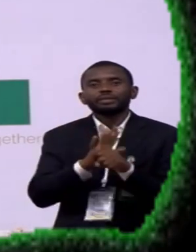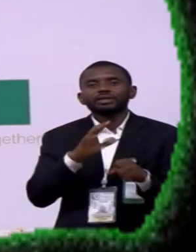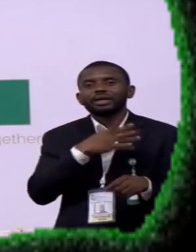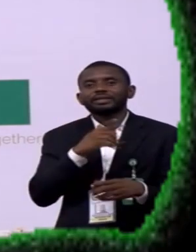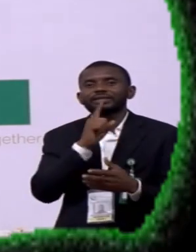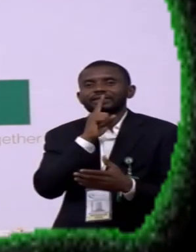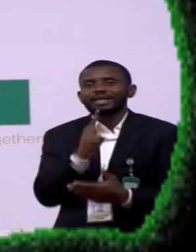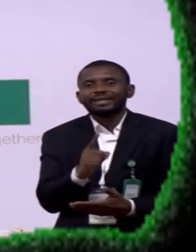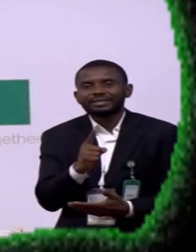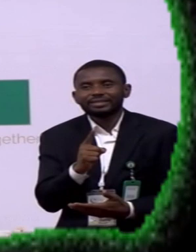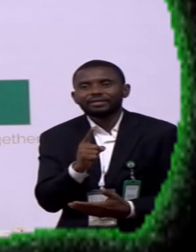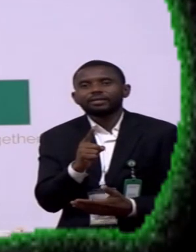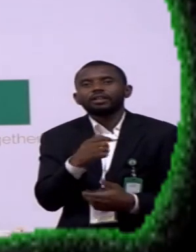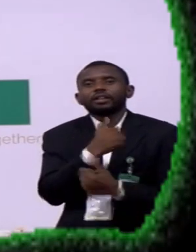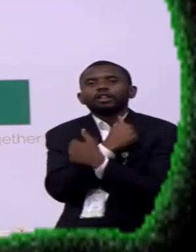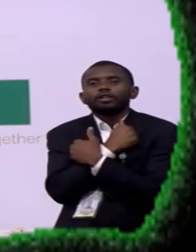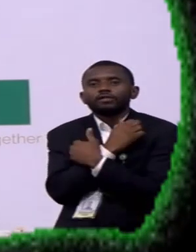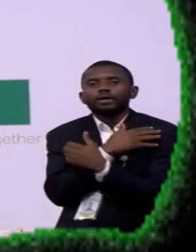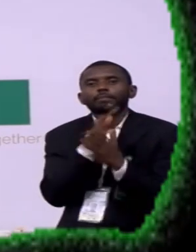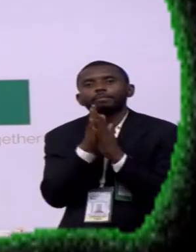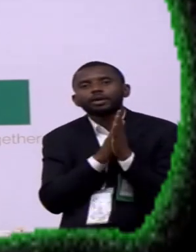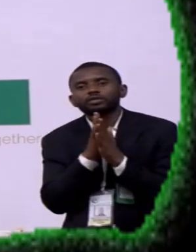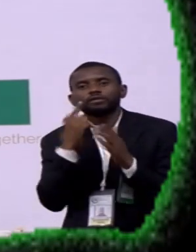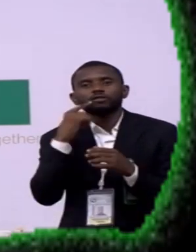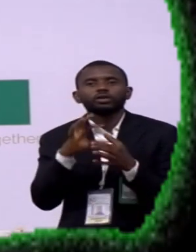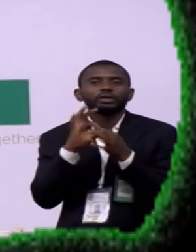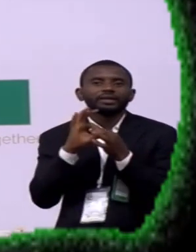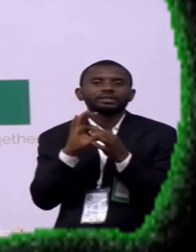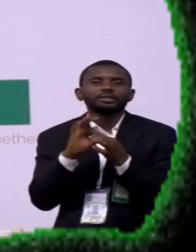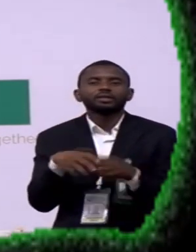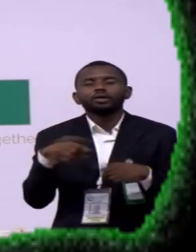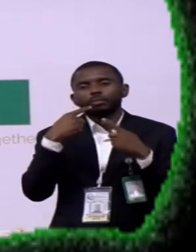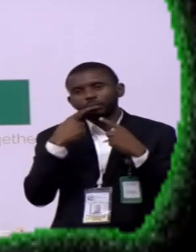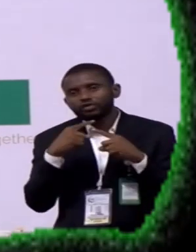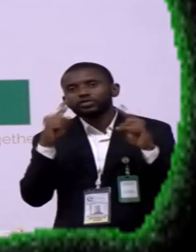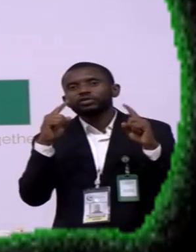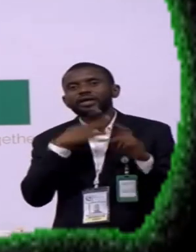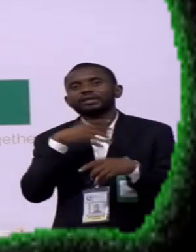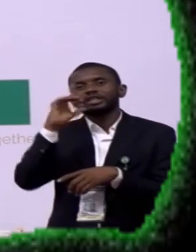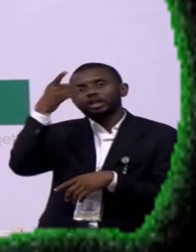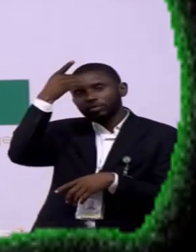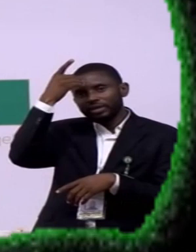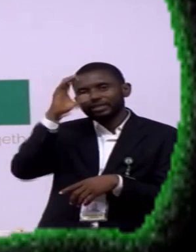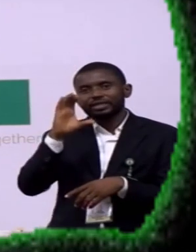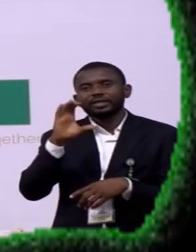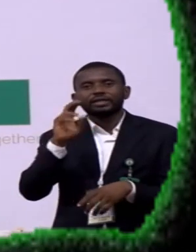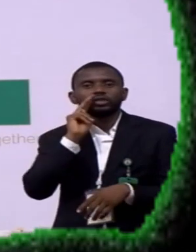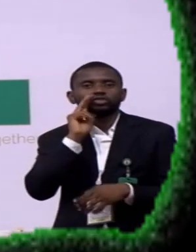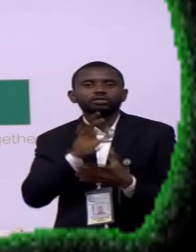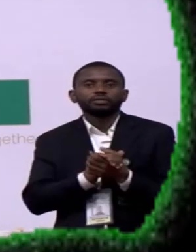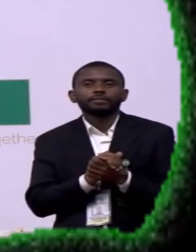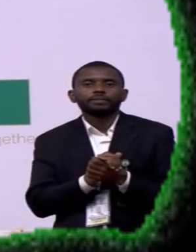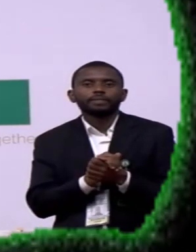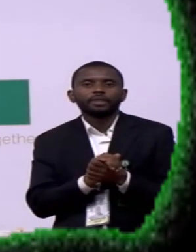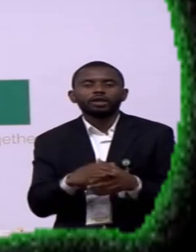sincerity, love and passion for a united, prosperous, and democratic Nigeria.